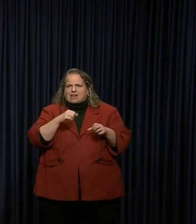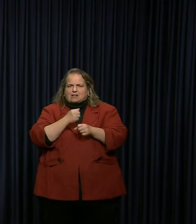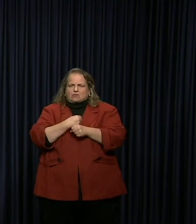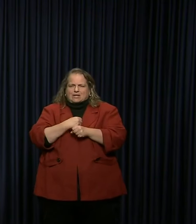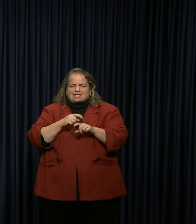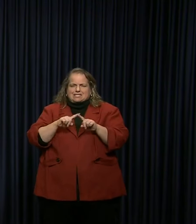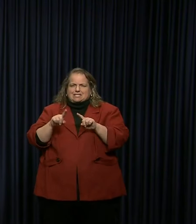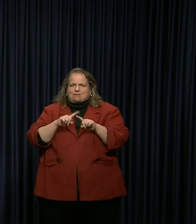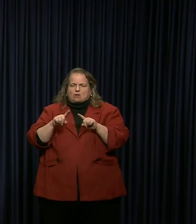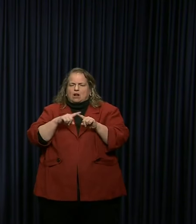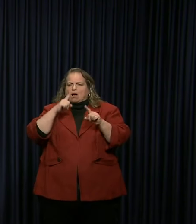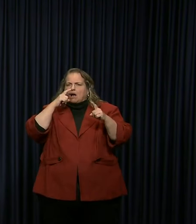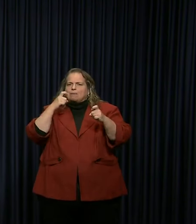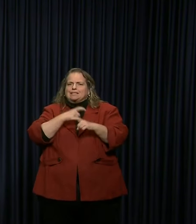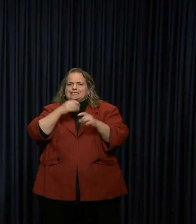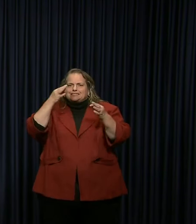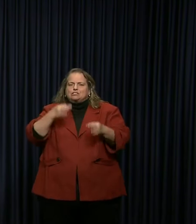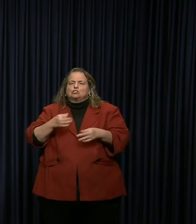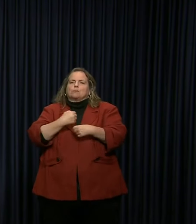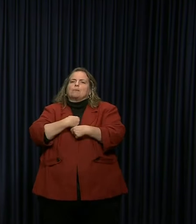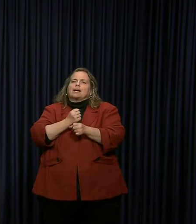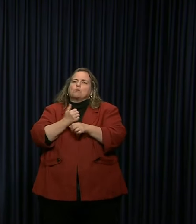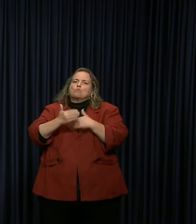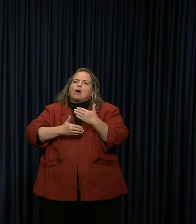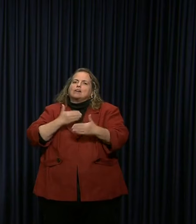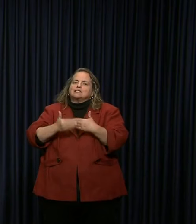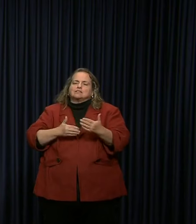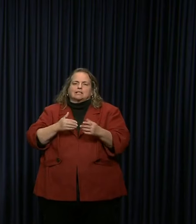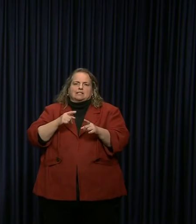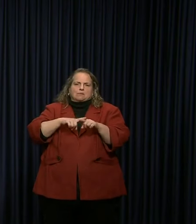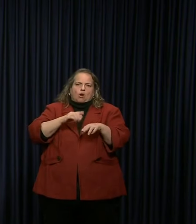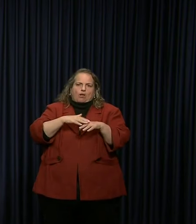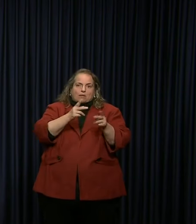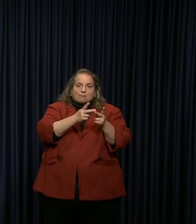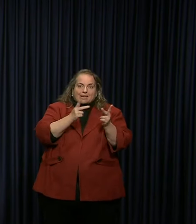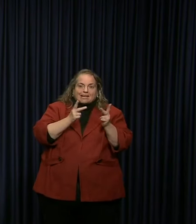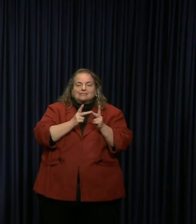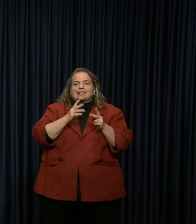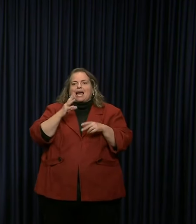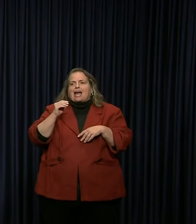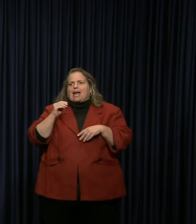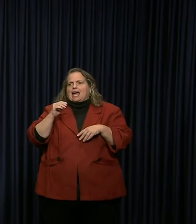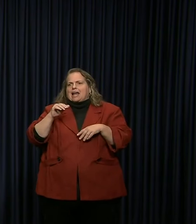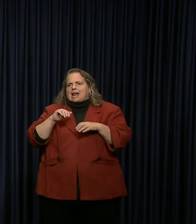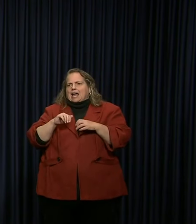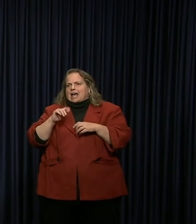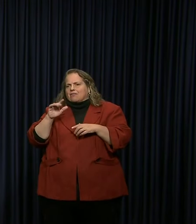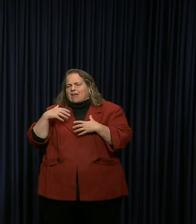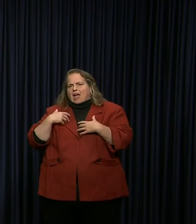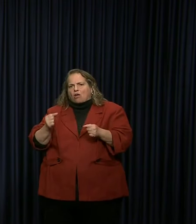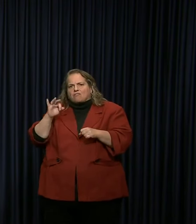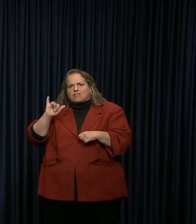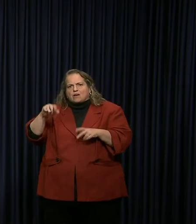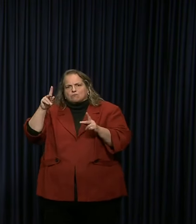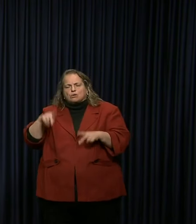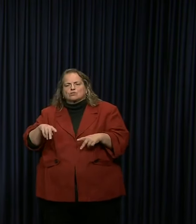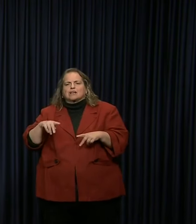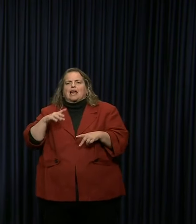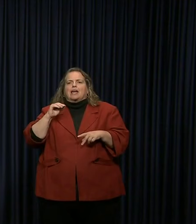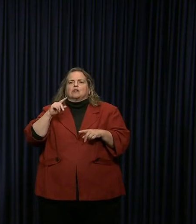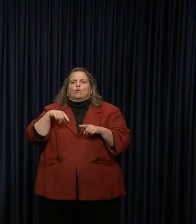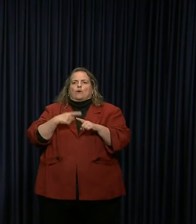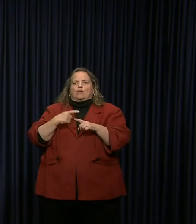a very complicated decision-making process depending on the facility and the shape that people are in once these tests come back. I